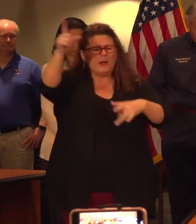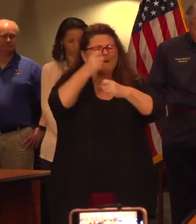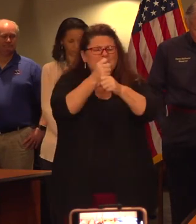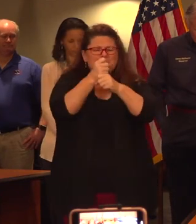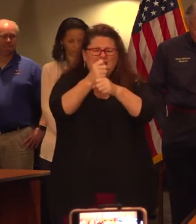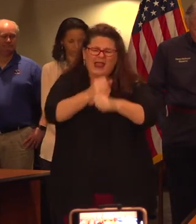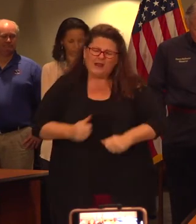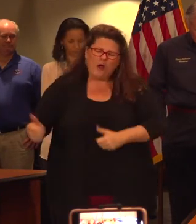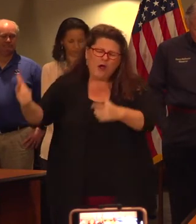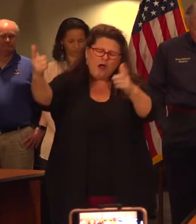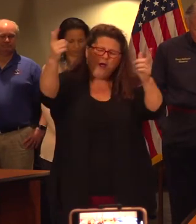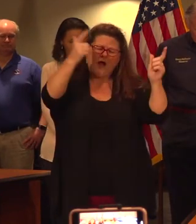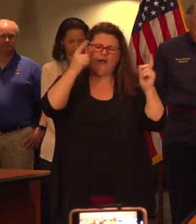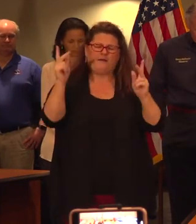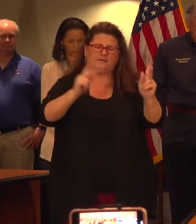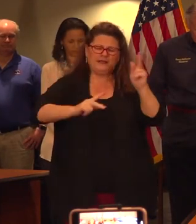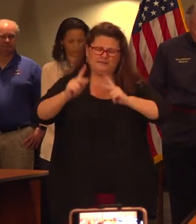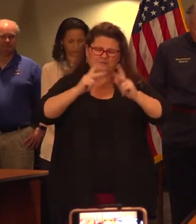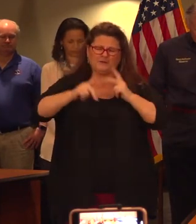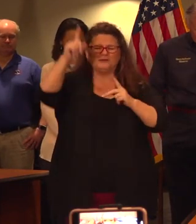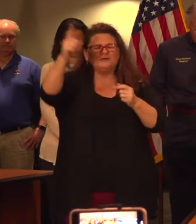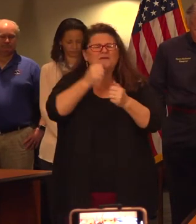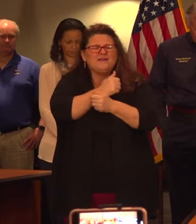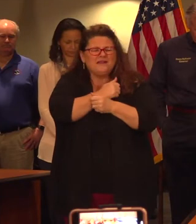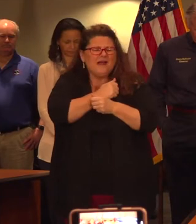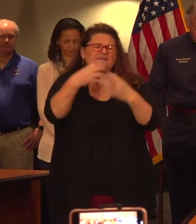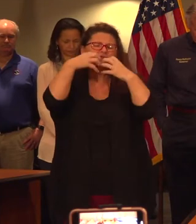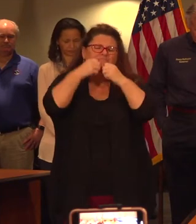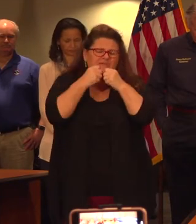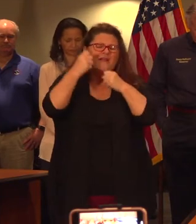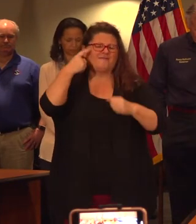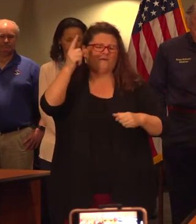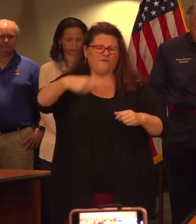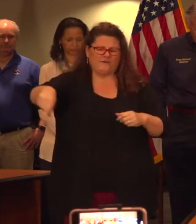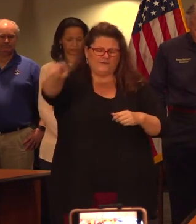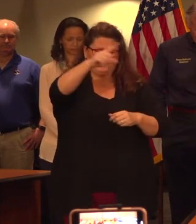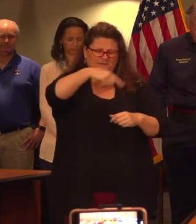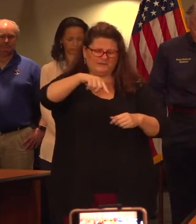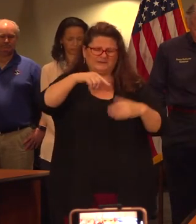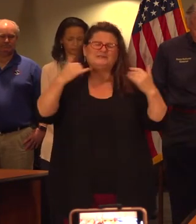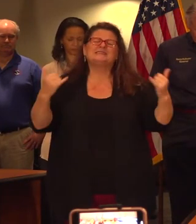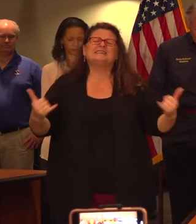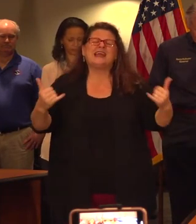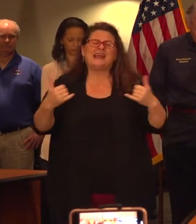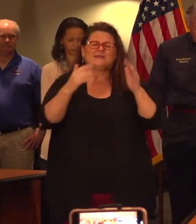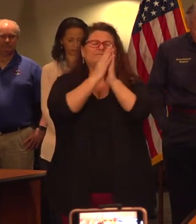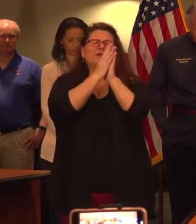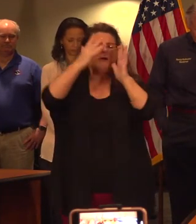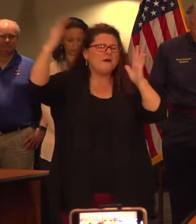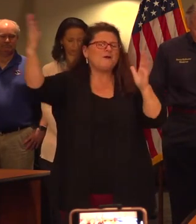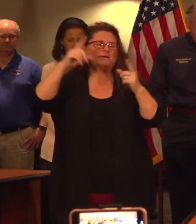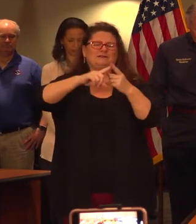all those that you have loved and care for. So today, we give you glory for what you're going to